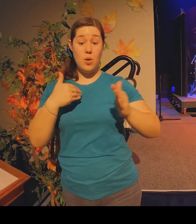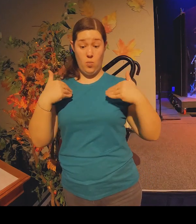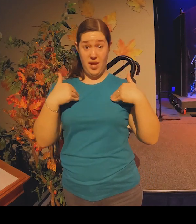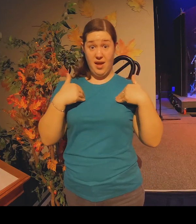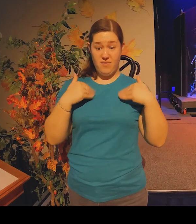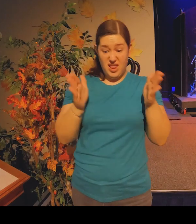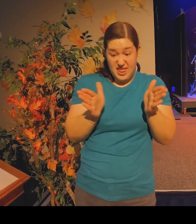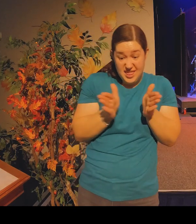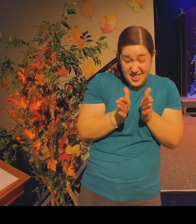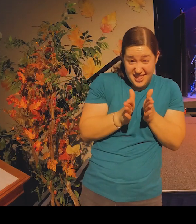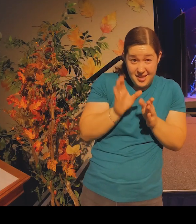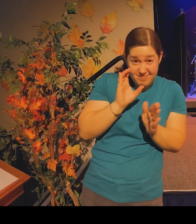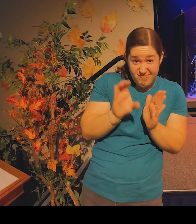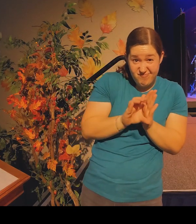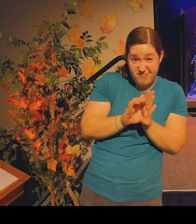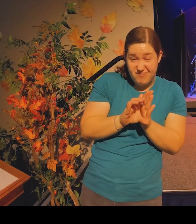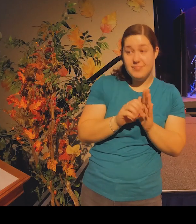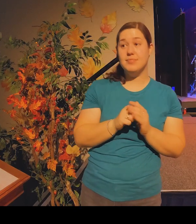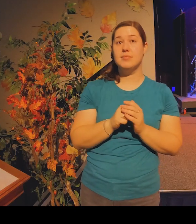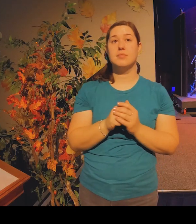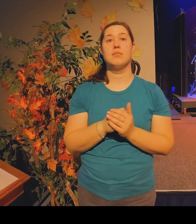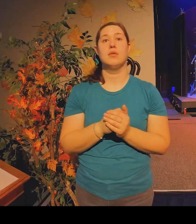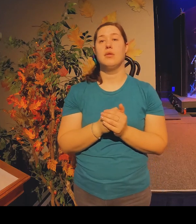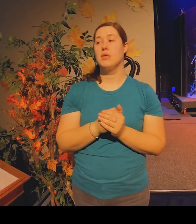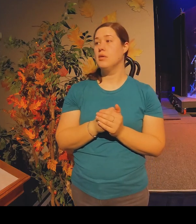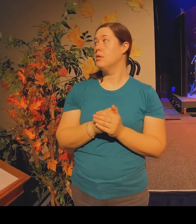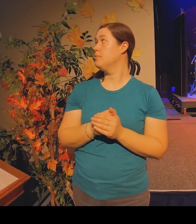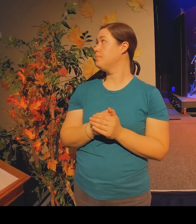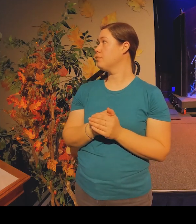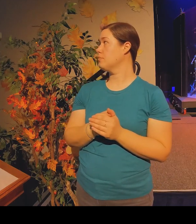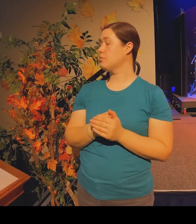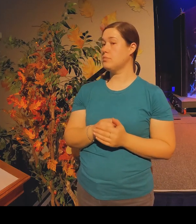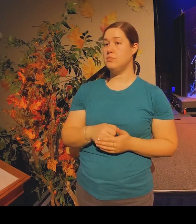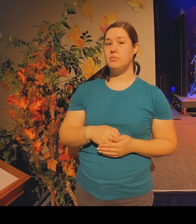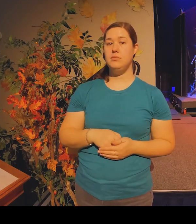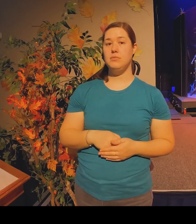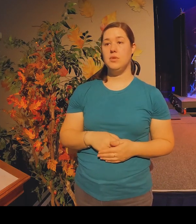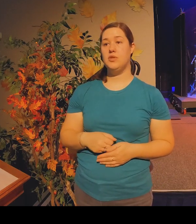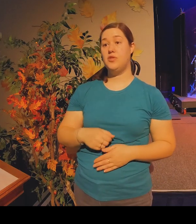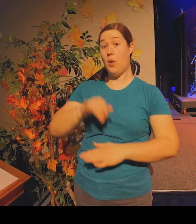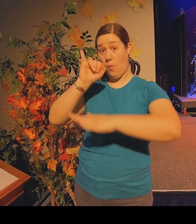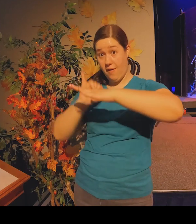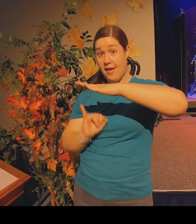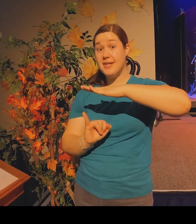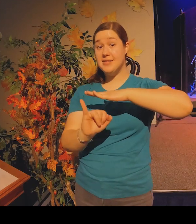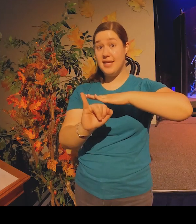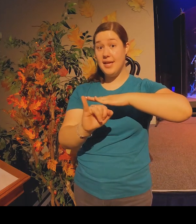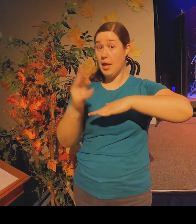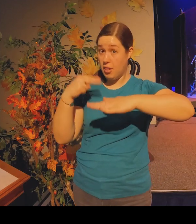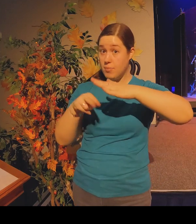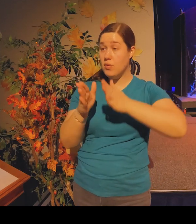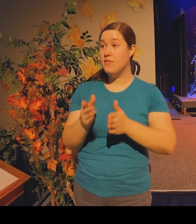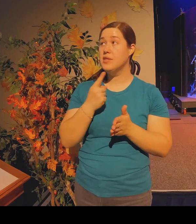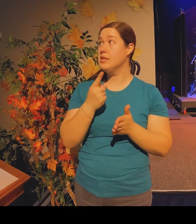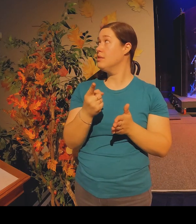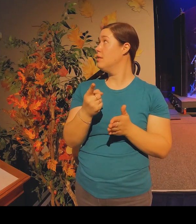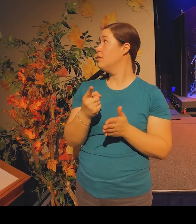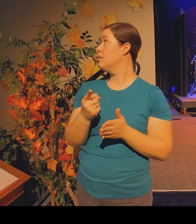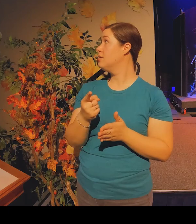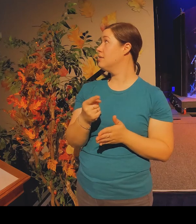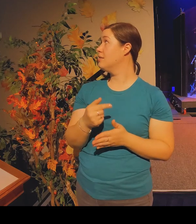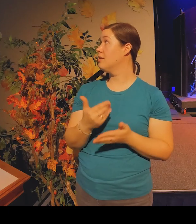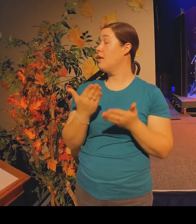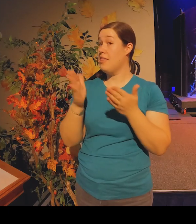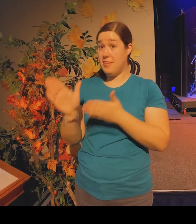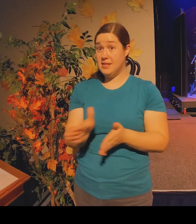what you would work out. Neither are my thoughts the same as yours, for my ways are higher than